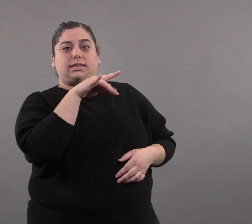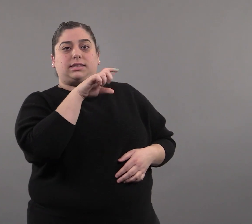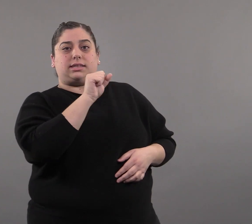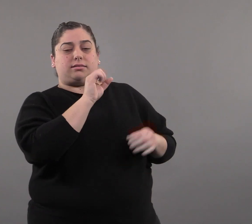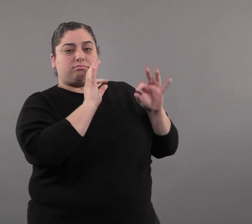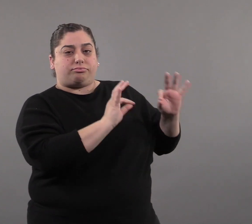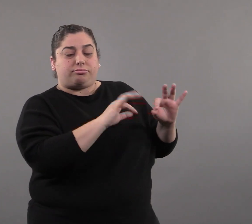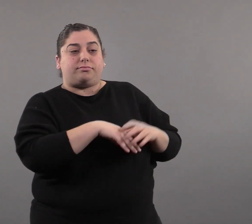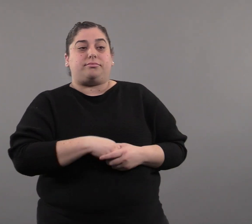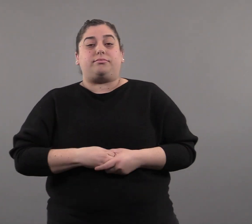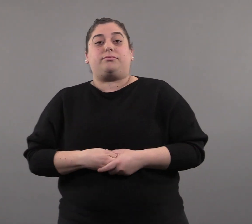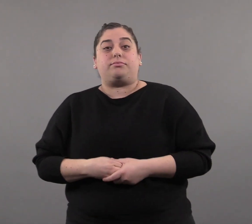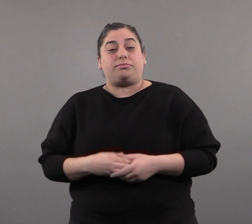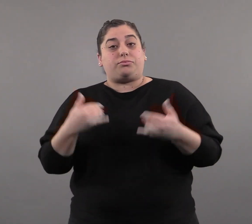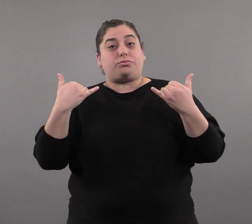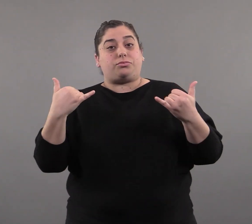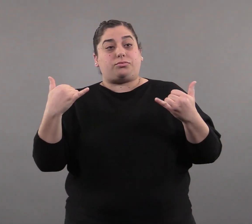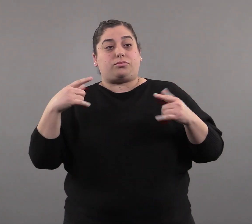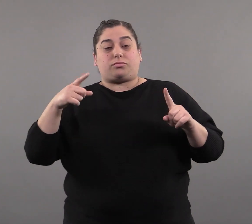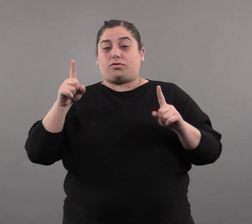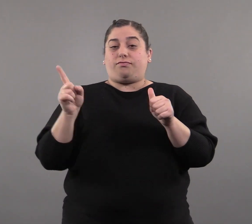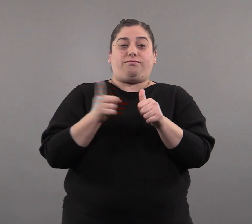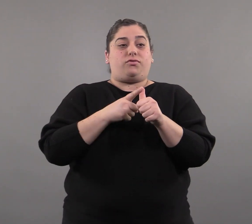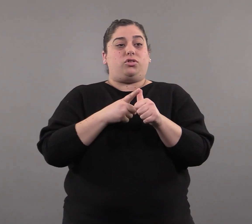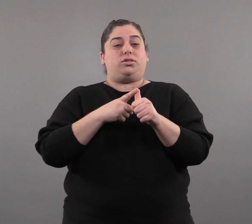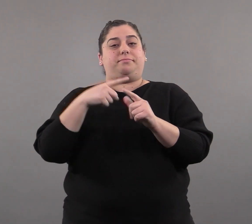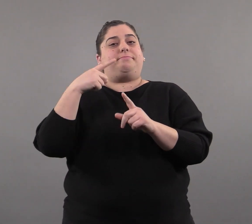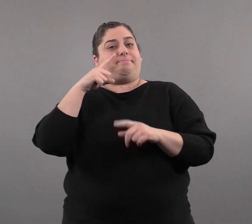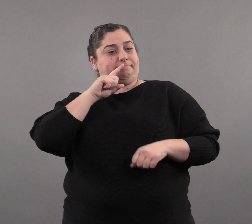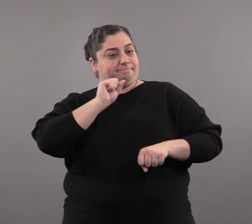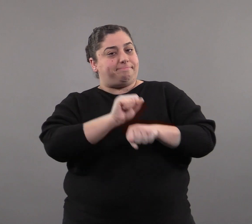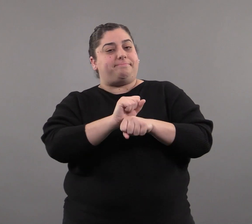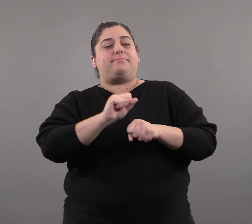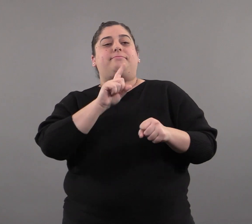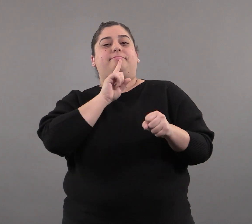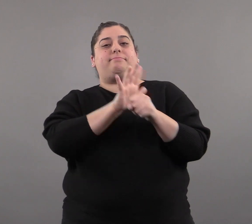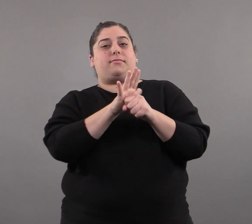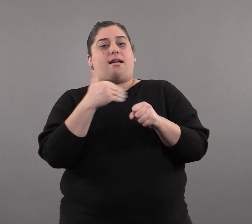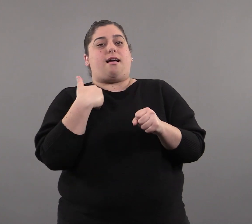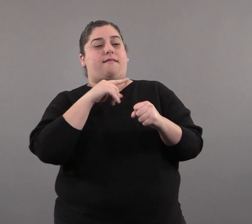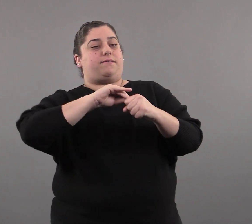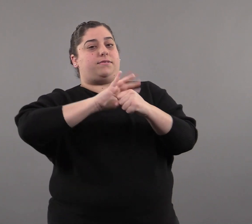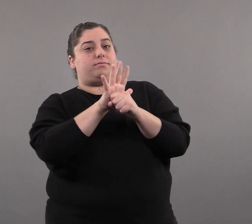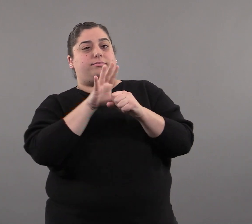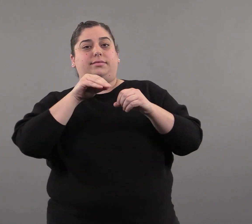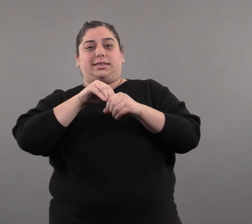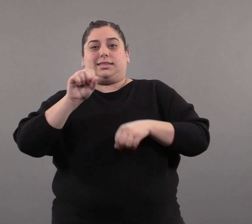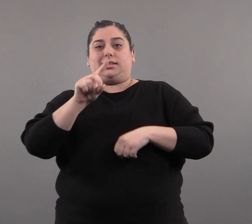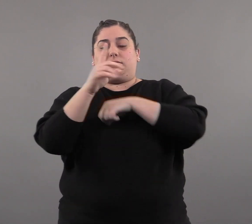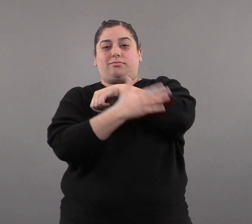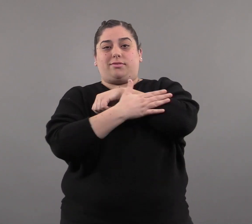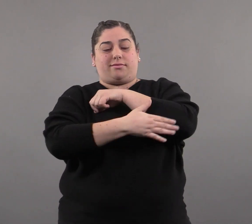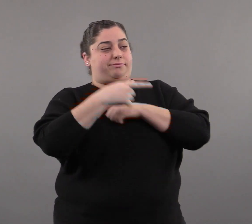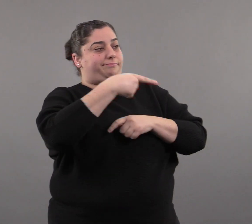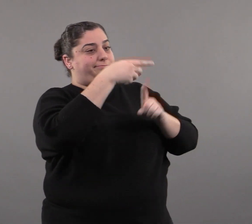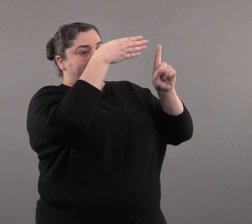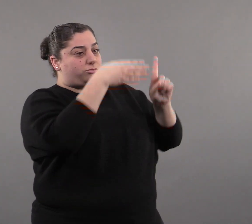or COVID-19 has been identified in San Diego County. The information available to us at this time indicates that